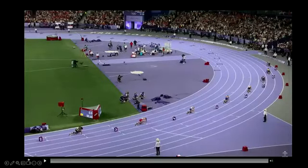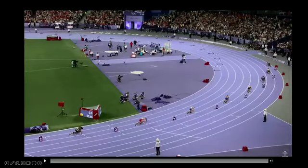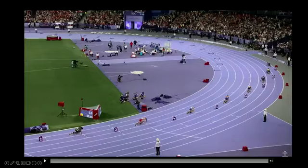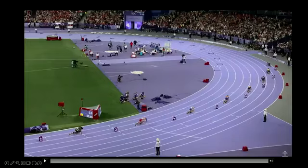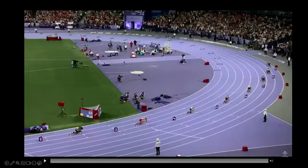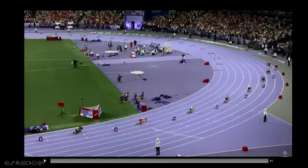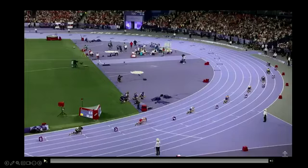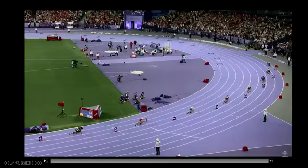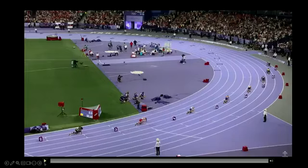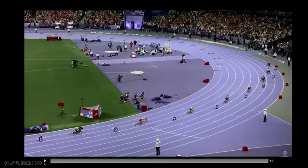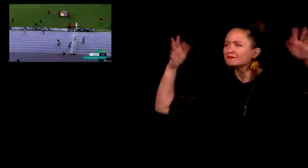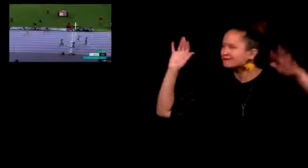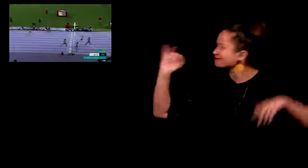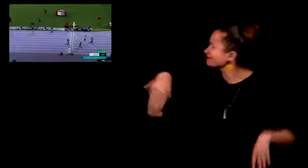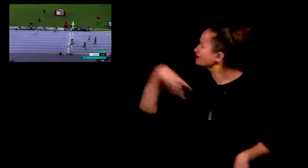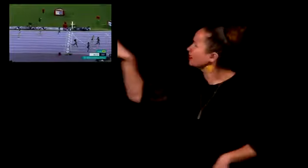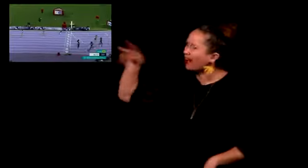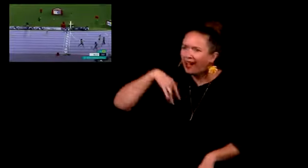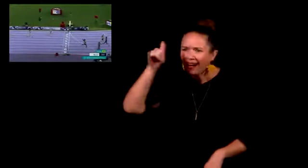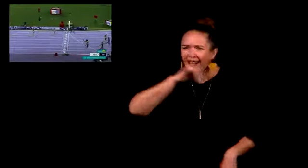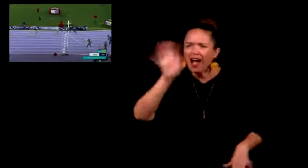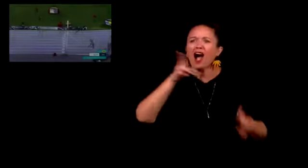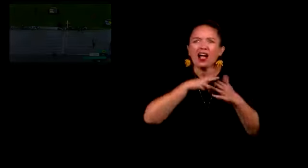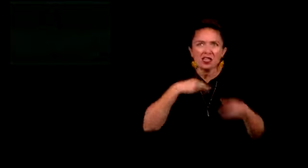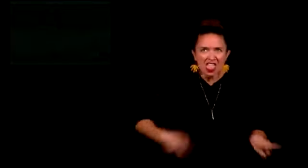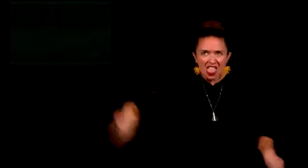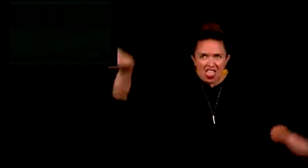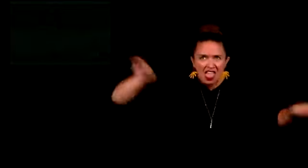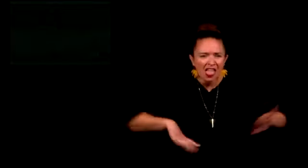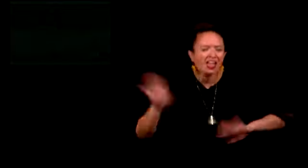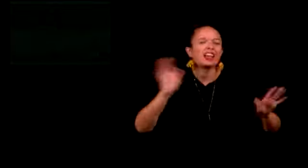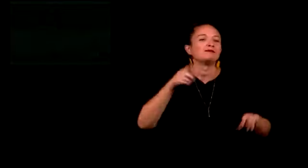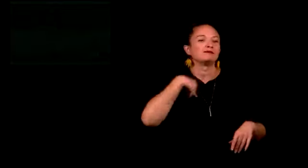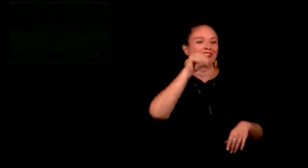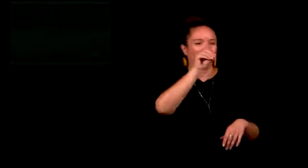Okay, we're going to go ahead and this is where she wins the race.